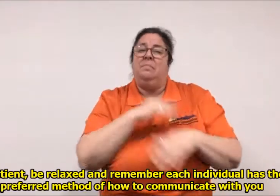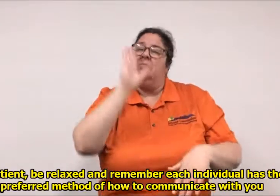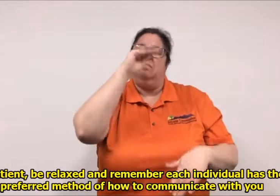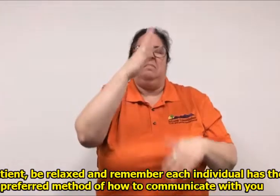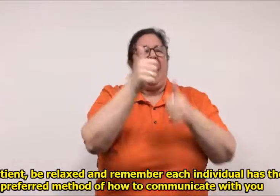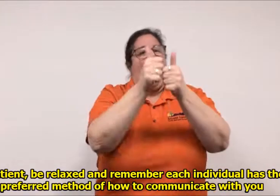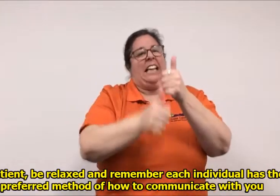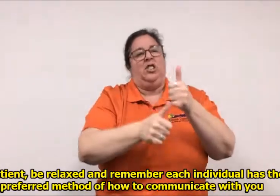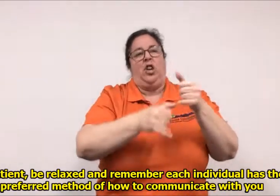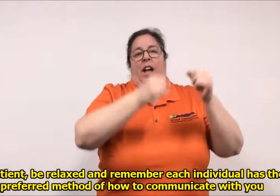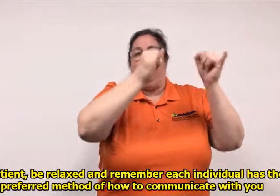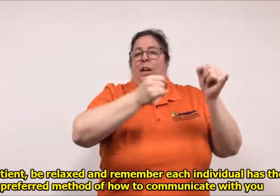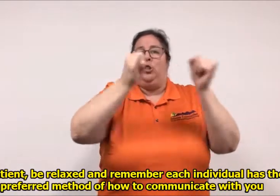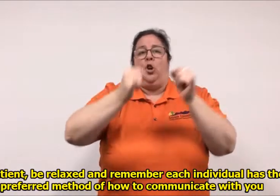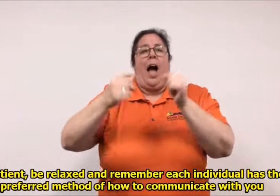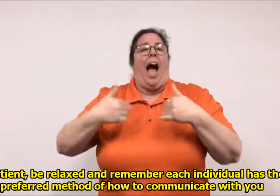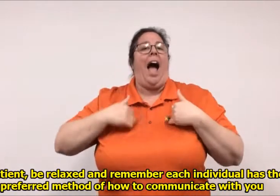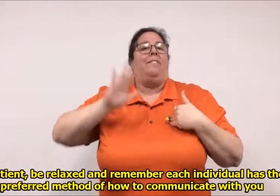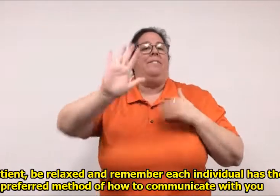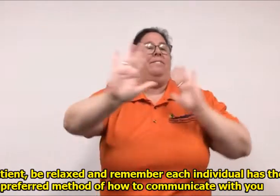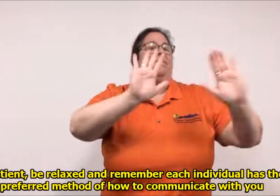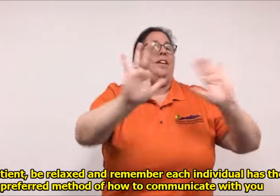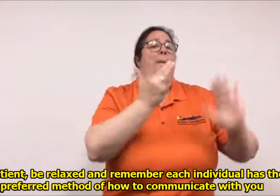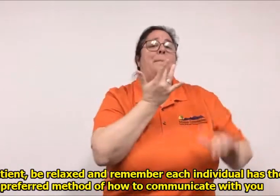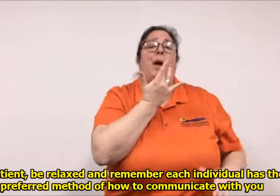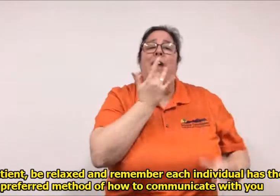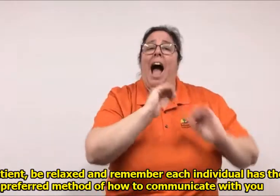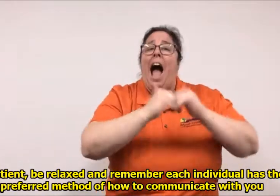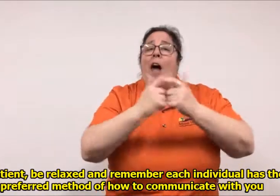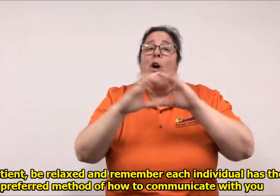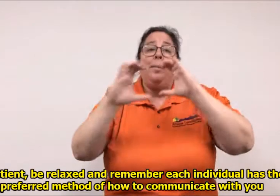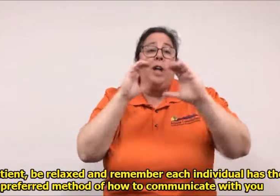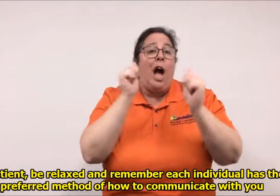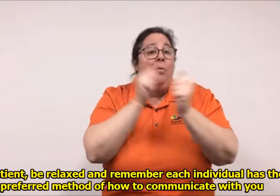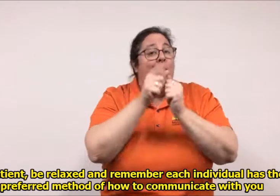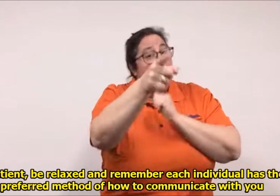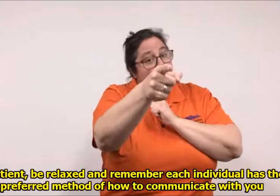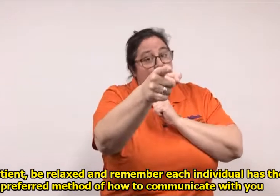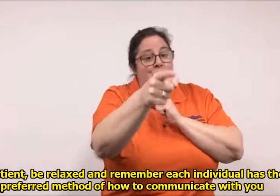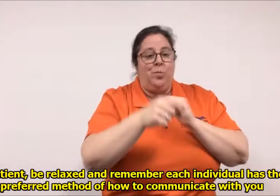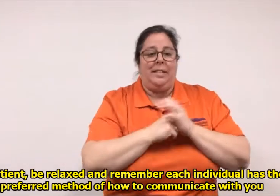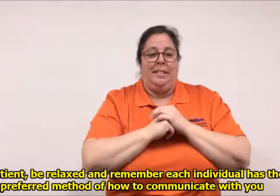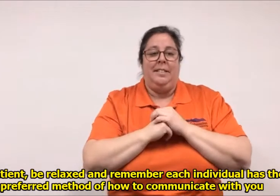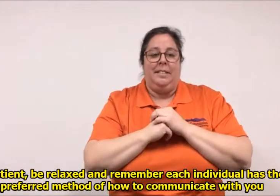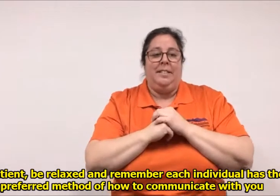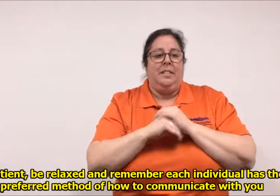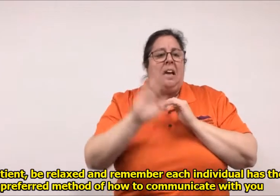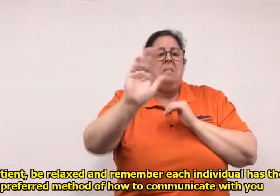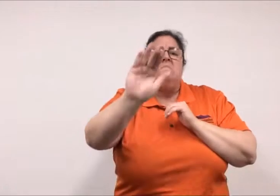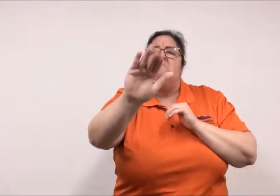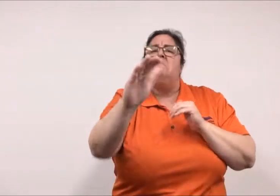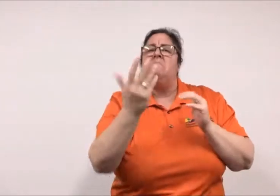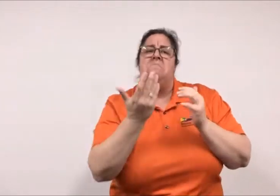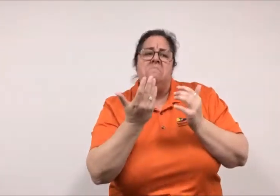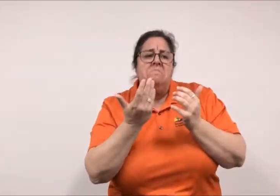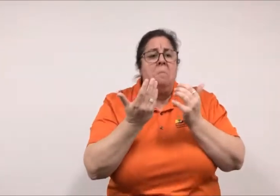be relaxed, and remember each individual has their preferred method of how to communicate with you.